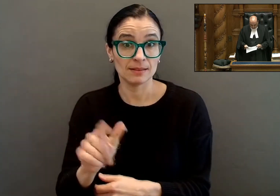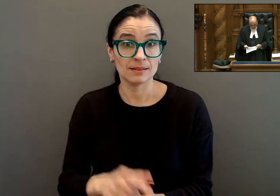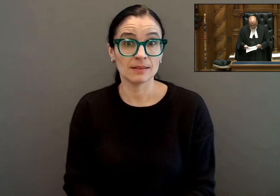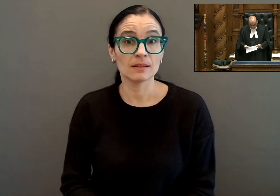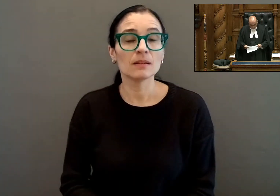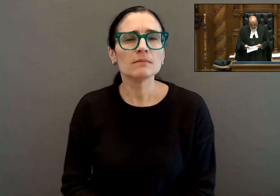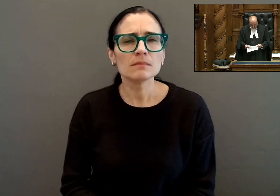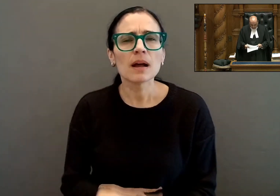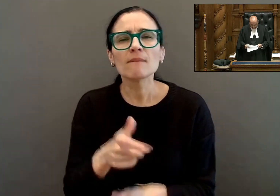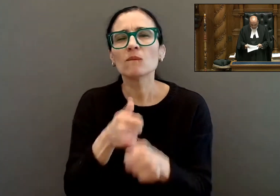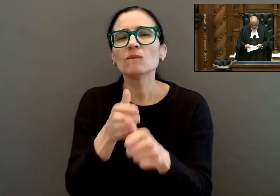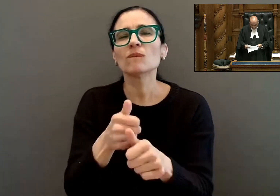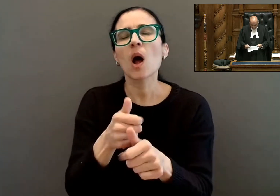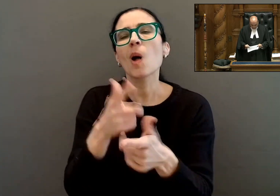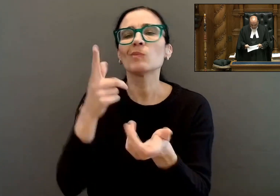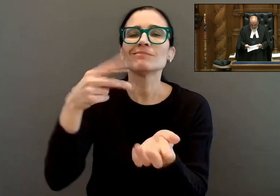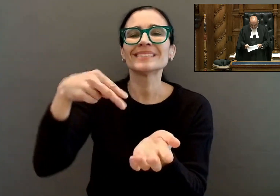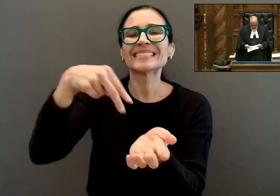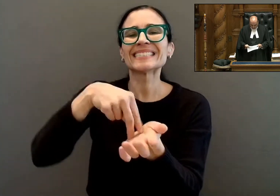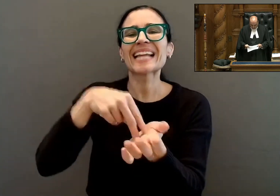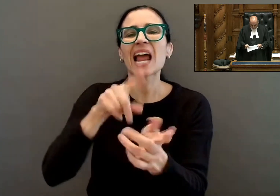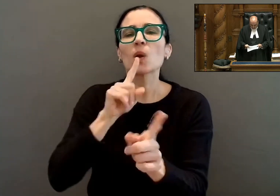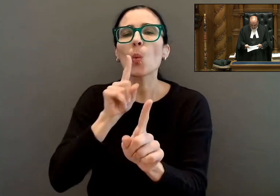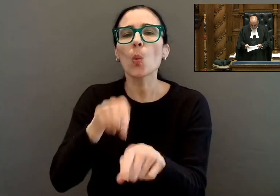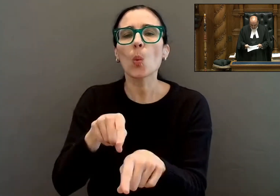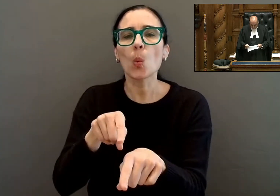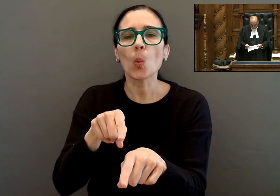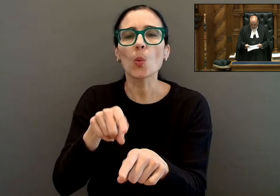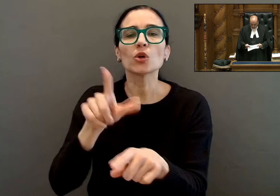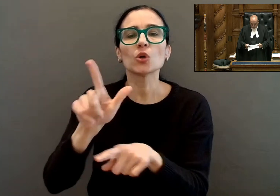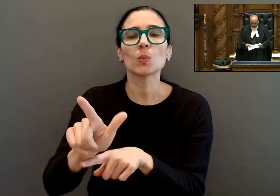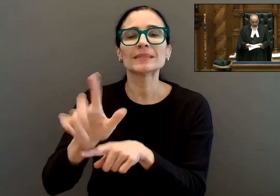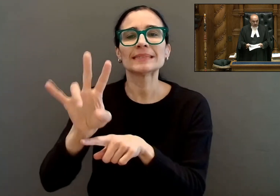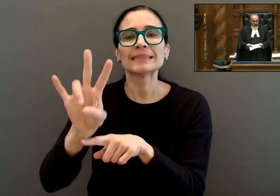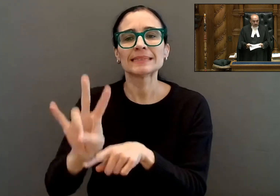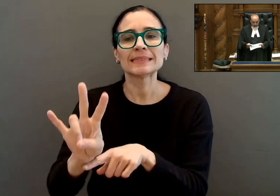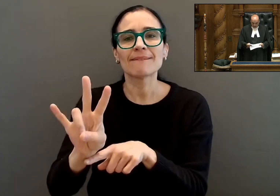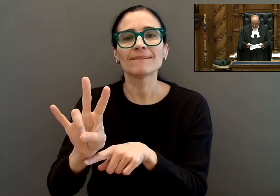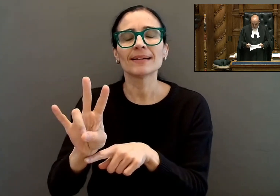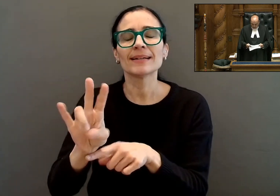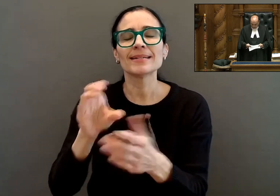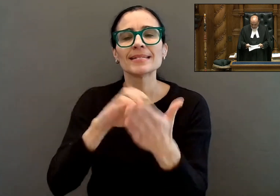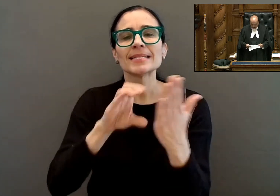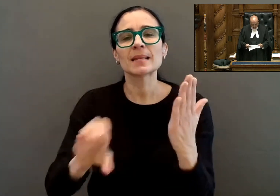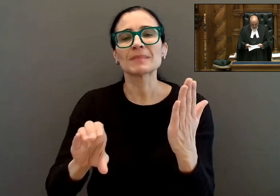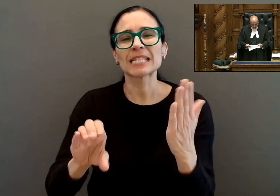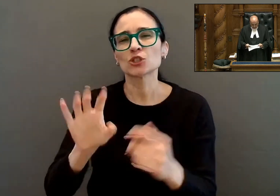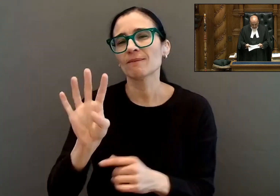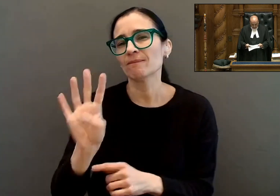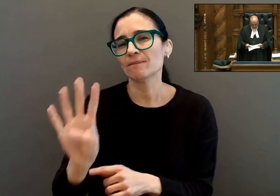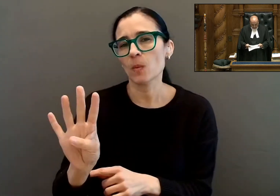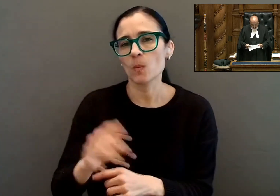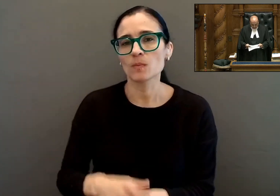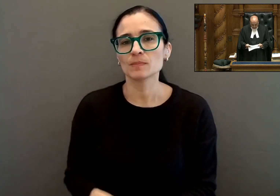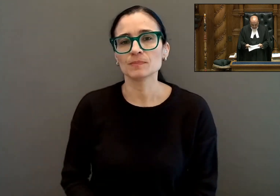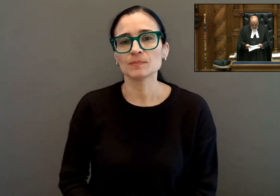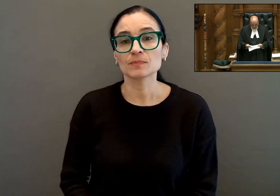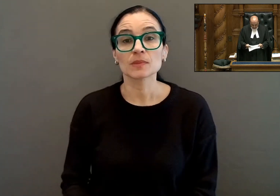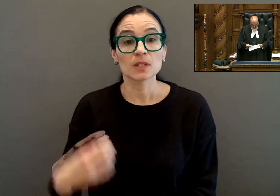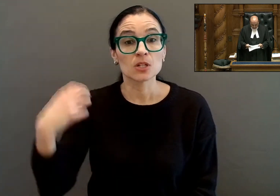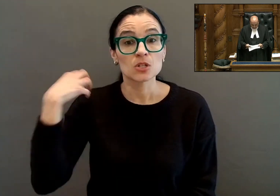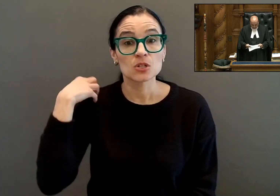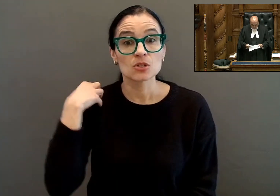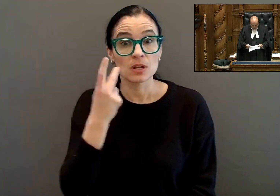4. The Chair has seen bills introduced only 1 or 2 sitting days in advance of